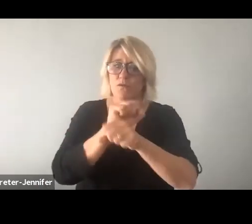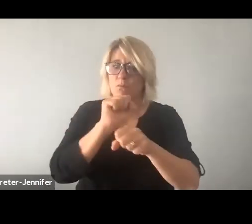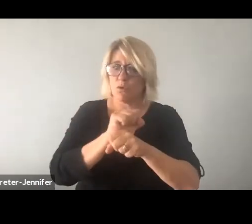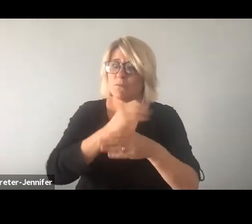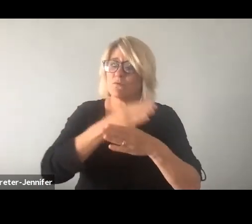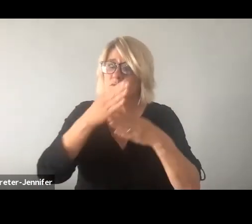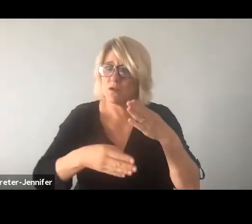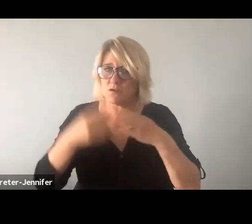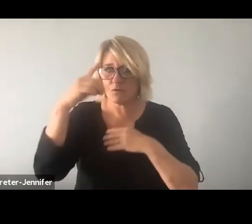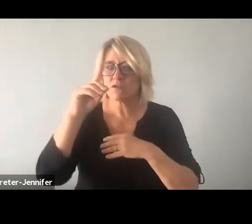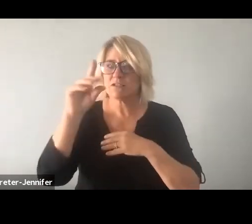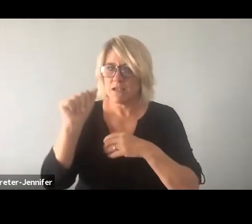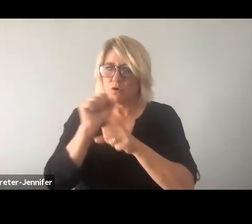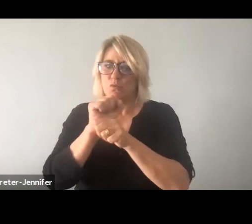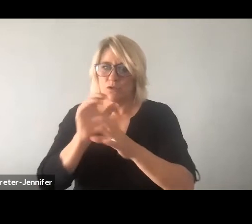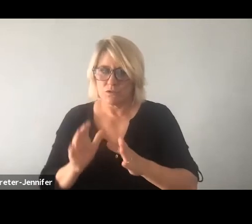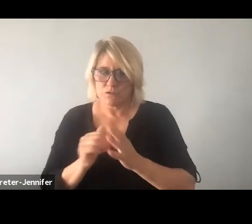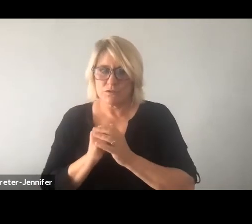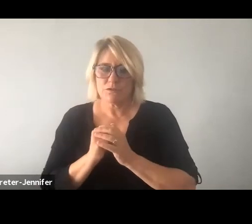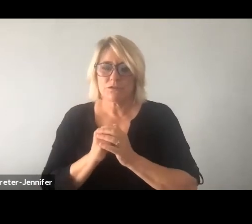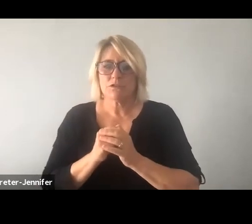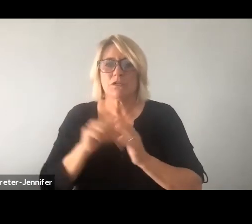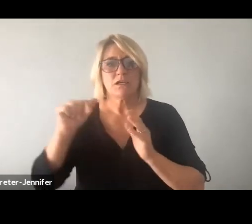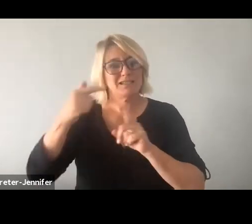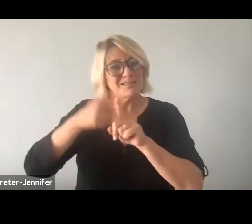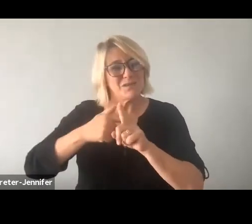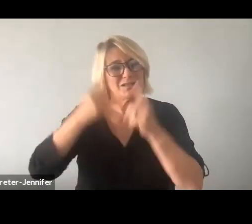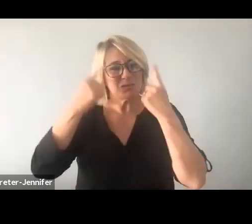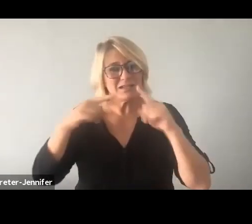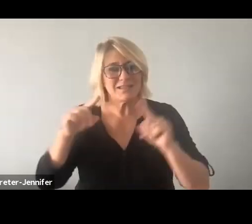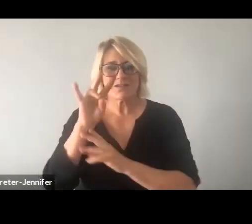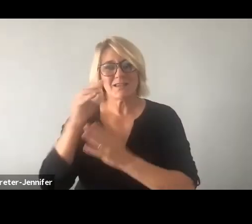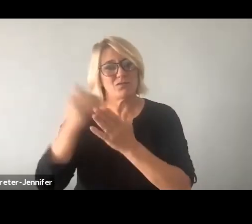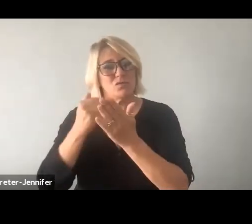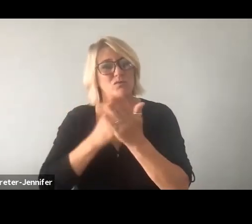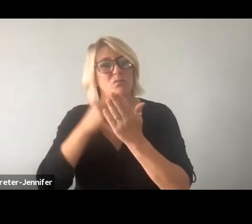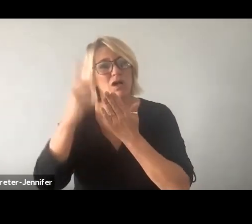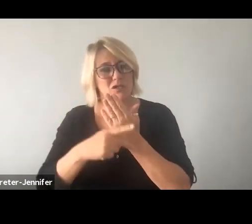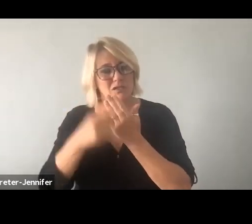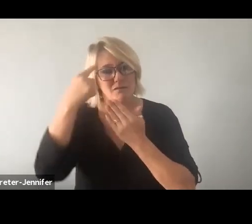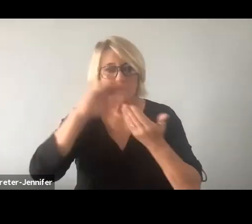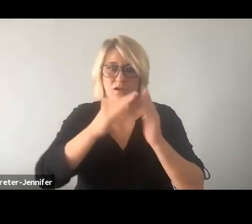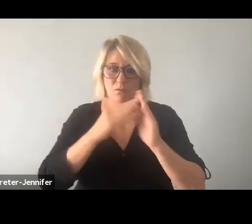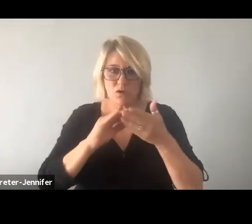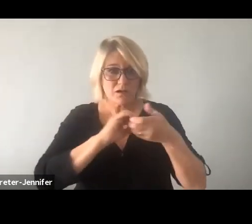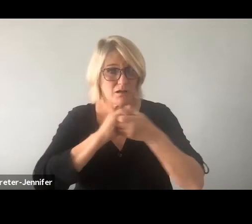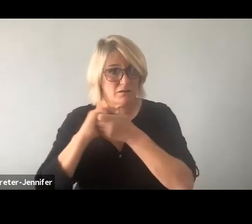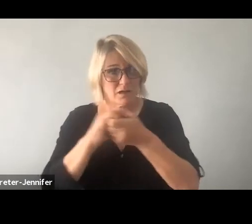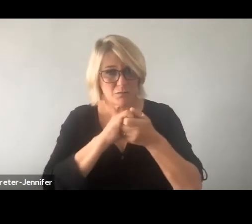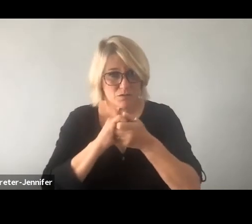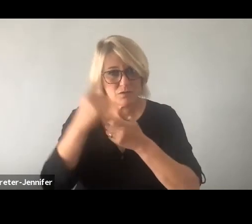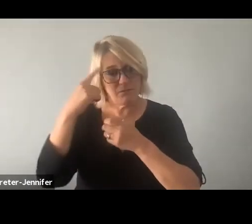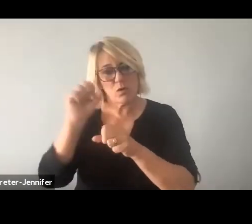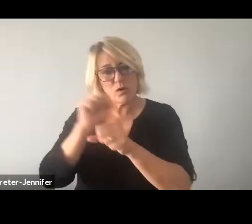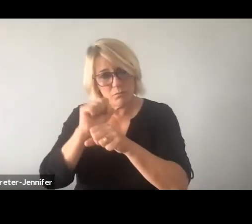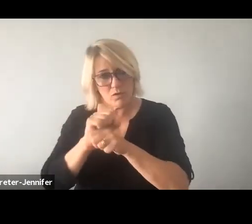for disabled workers. This month, we announced 7 new projects for the Community Collaborations for Employment